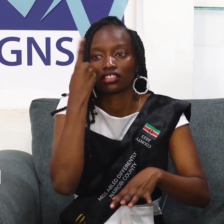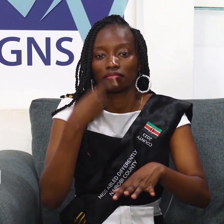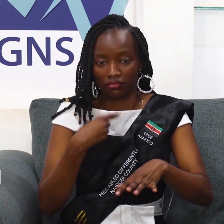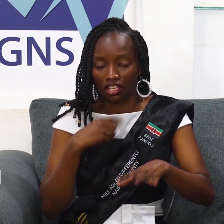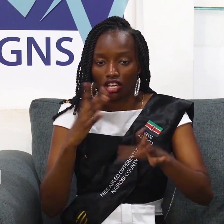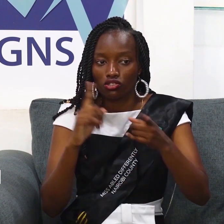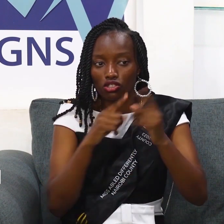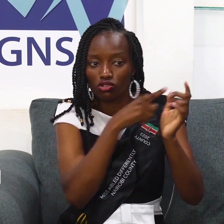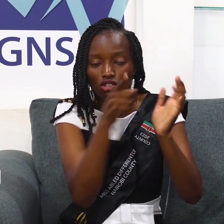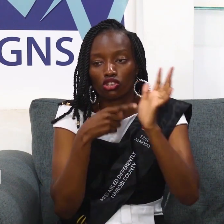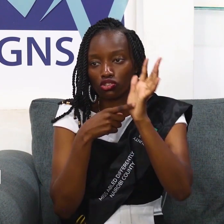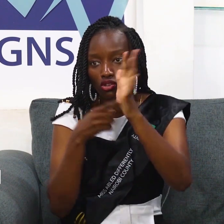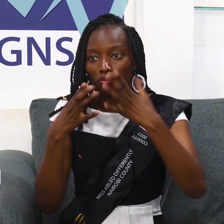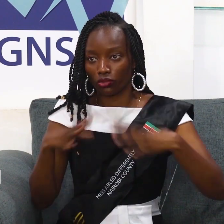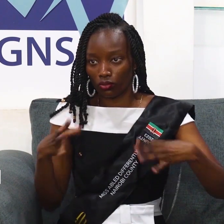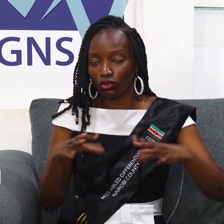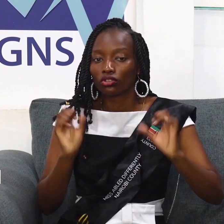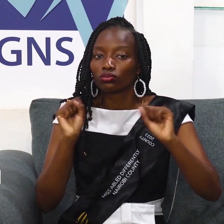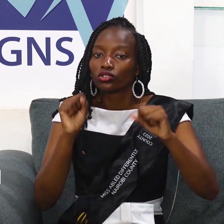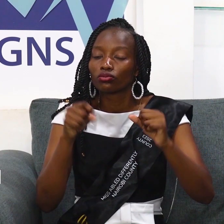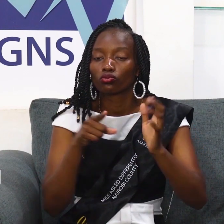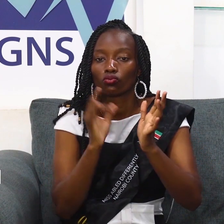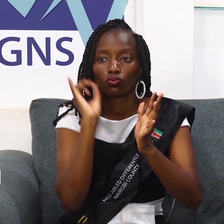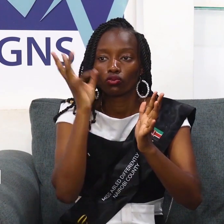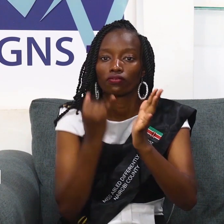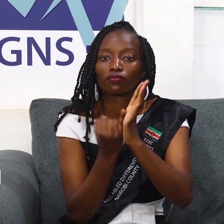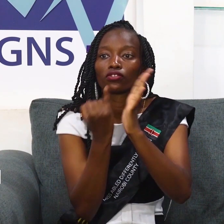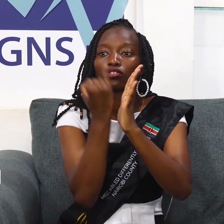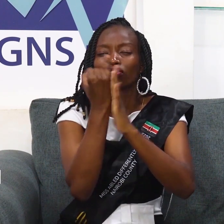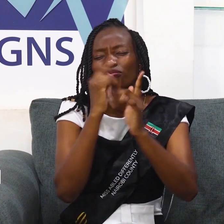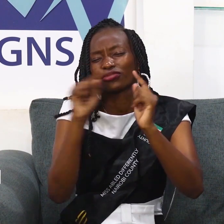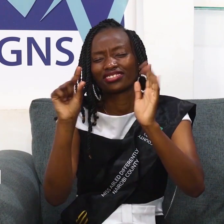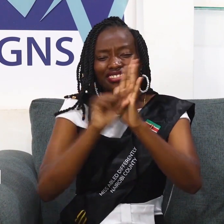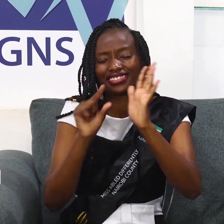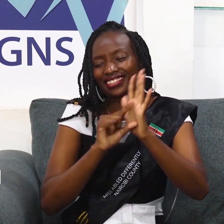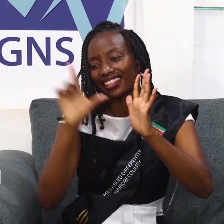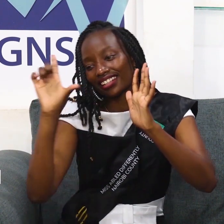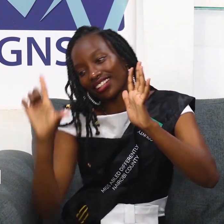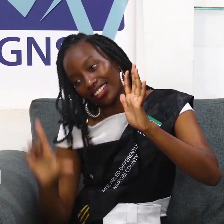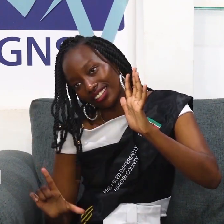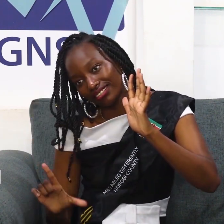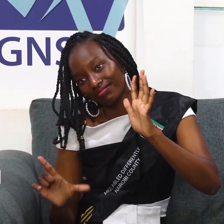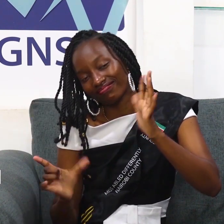So after I got to interact with the teachers and my friends, I got to understand and improve a lot.